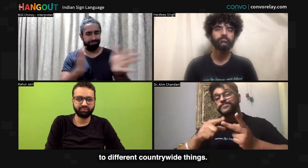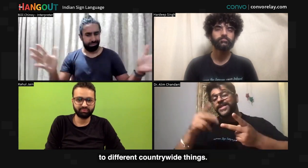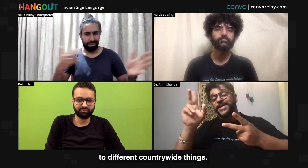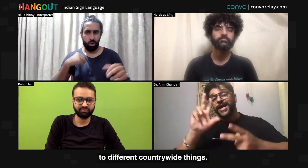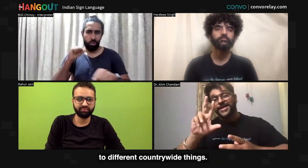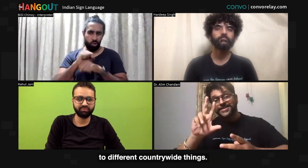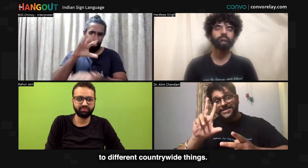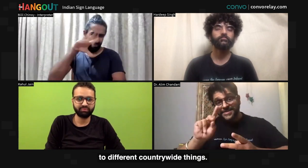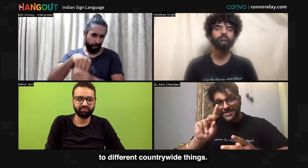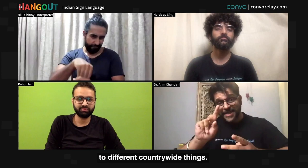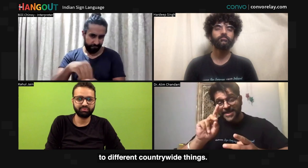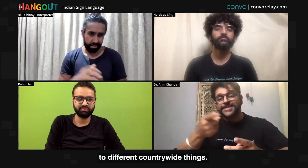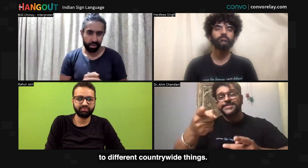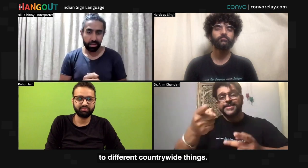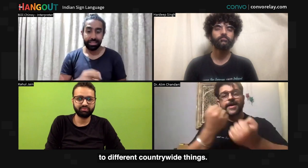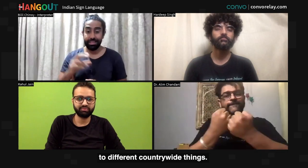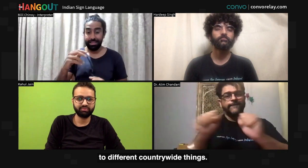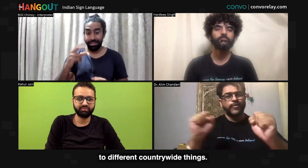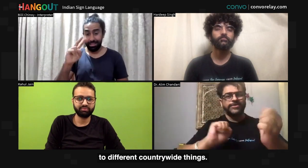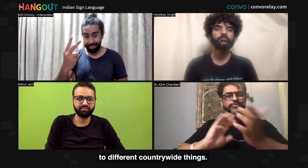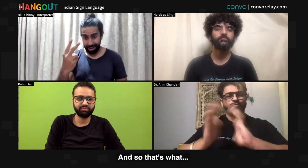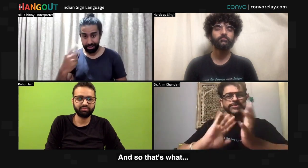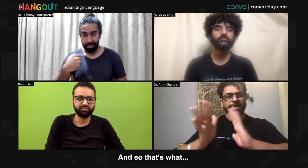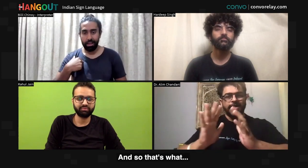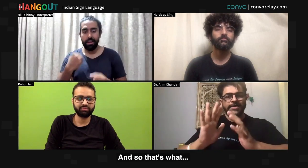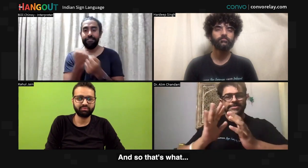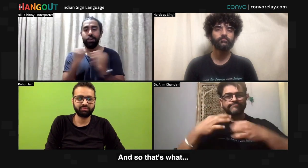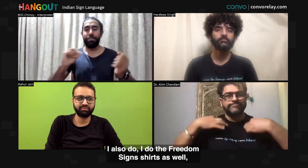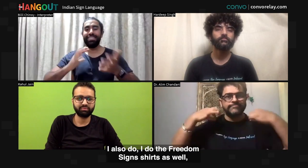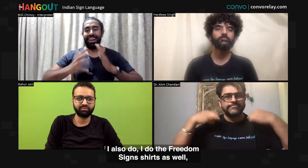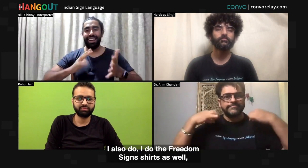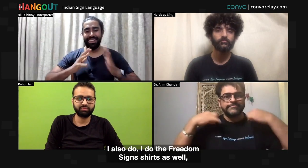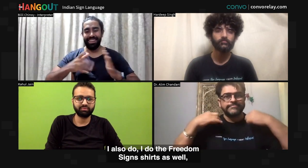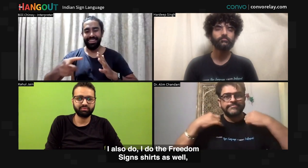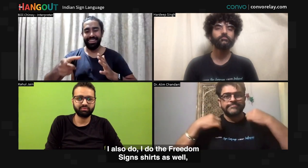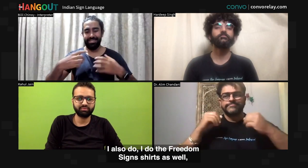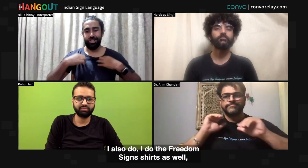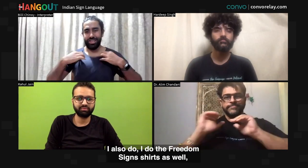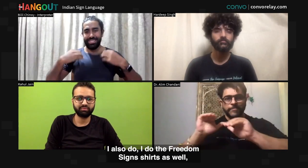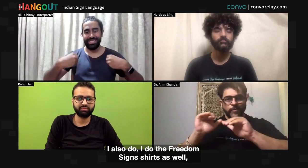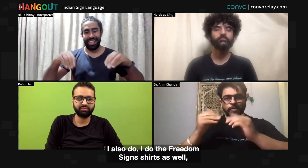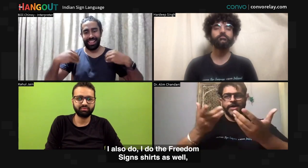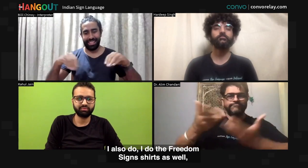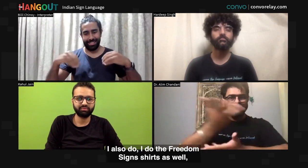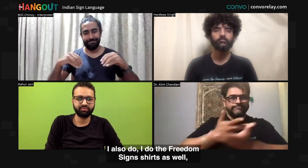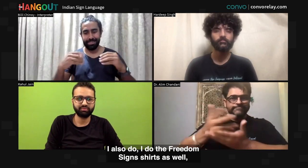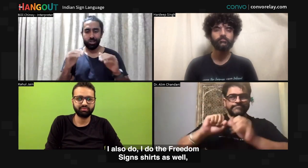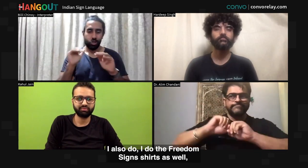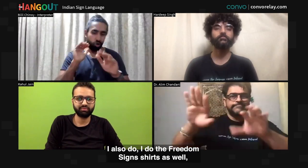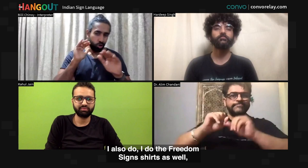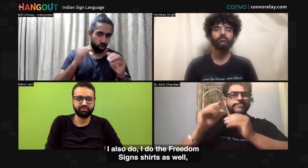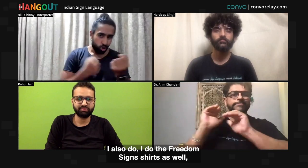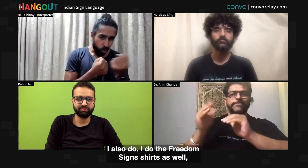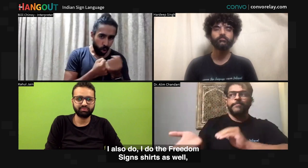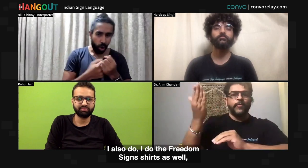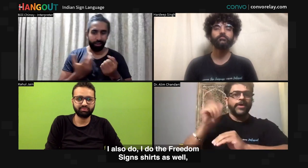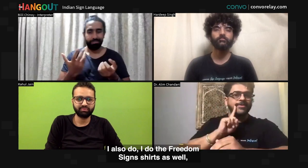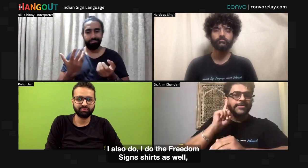countrywide things. And so, I also do the freedom signs shirts as well.